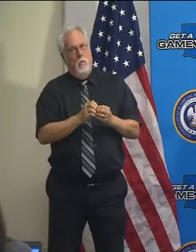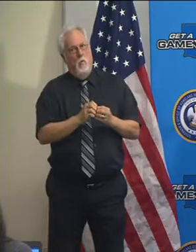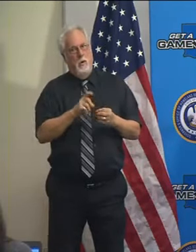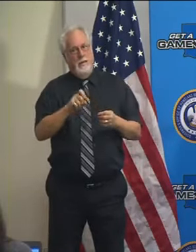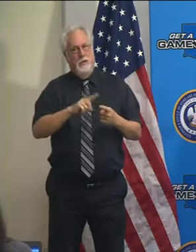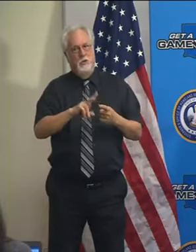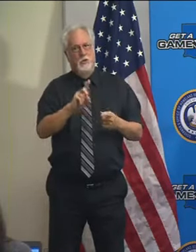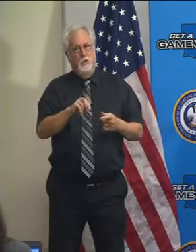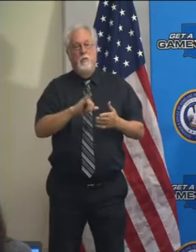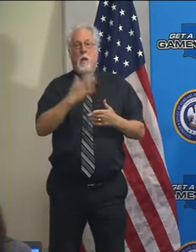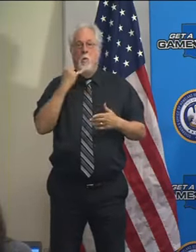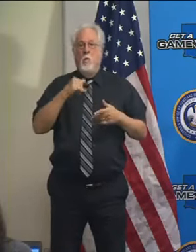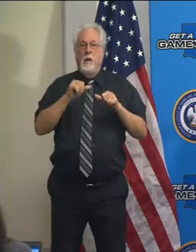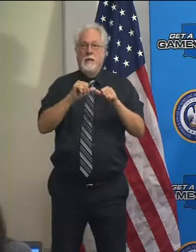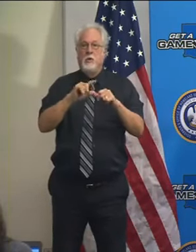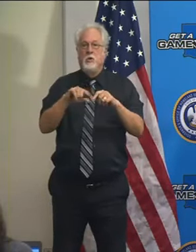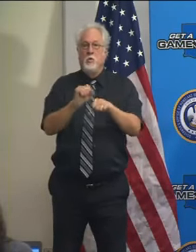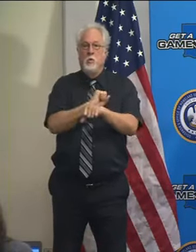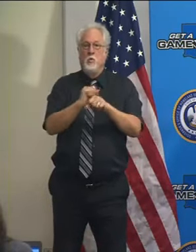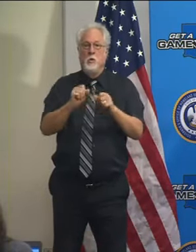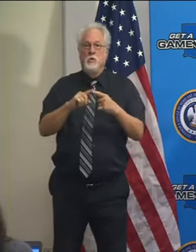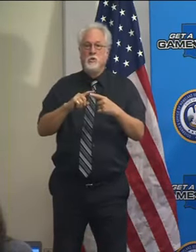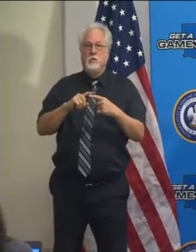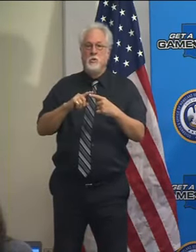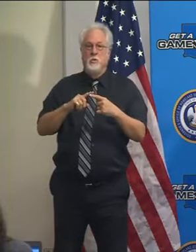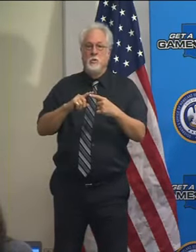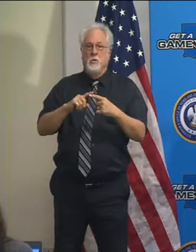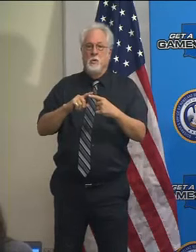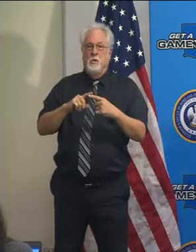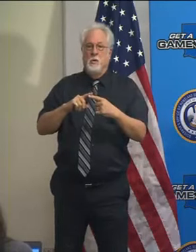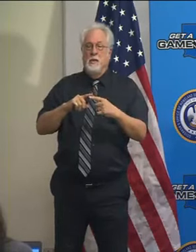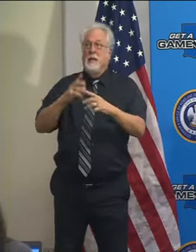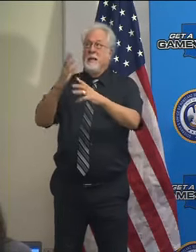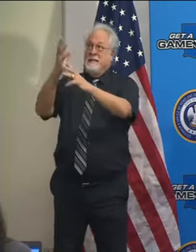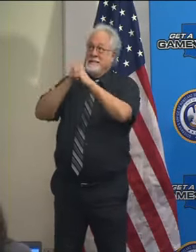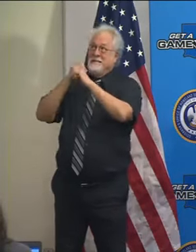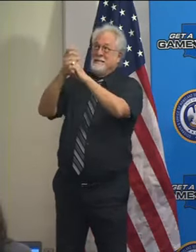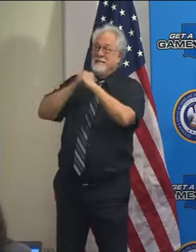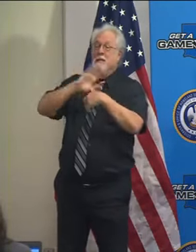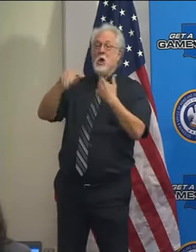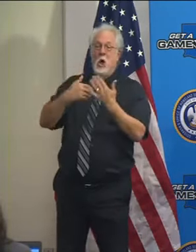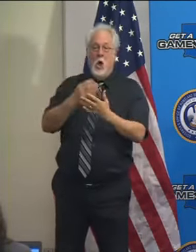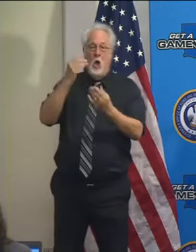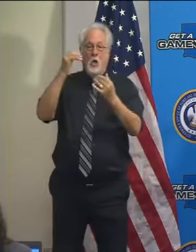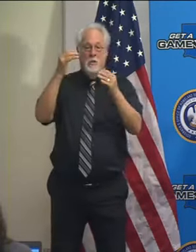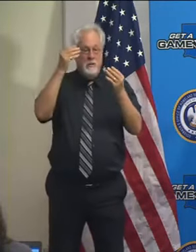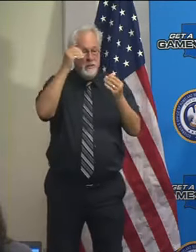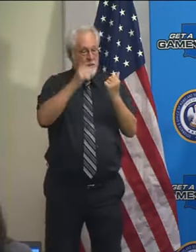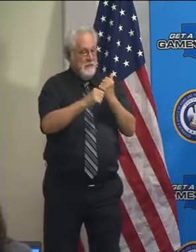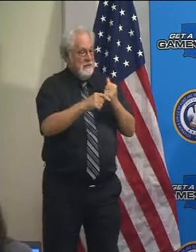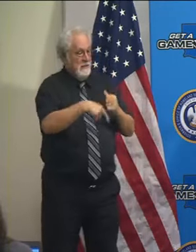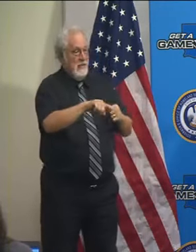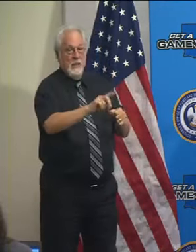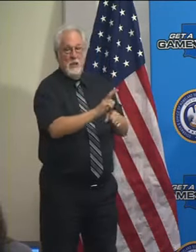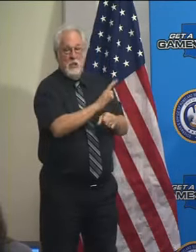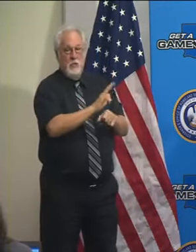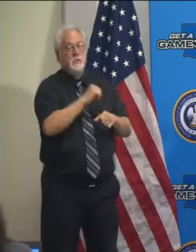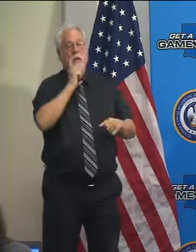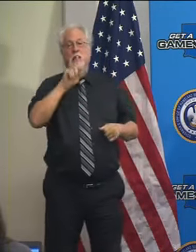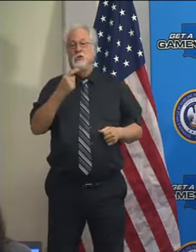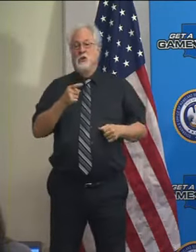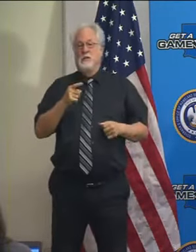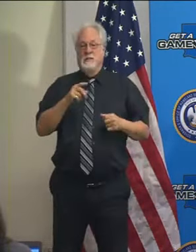which is why we continue to work to get all of the individual assistance that people can take advantage of, and not just